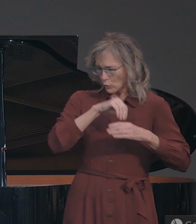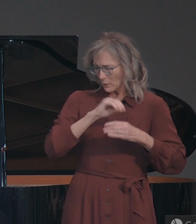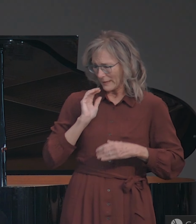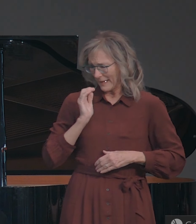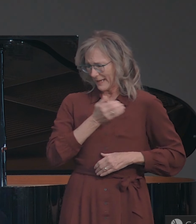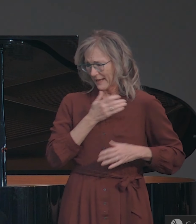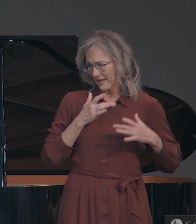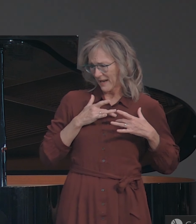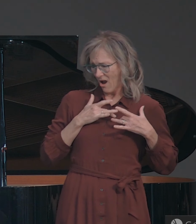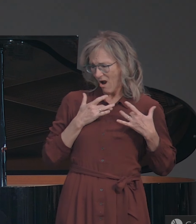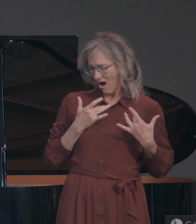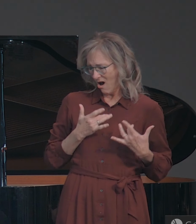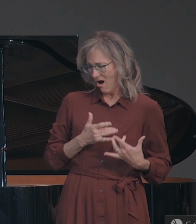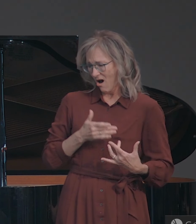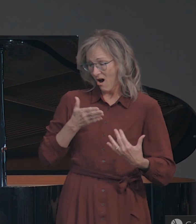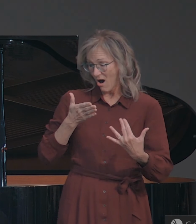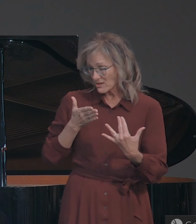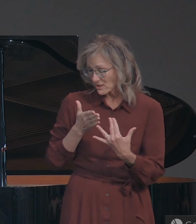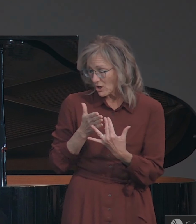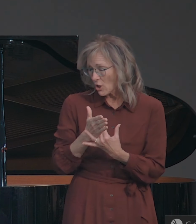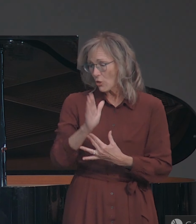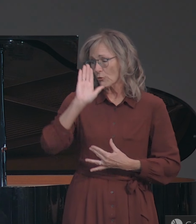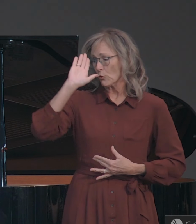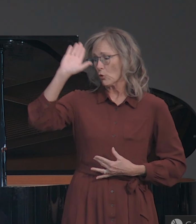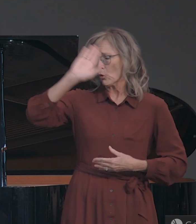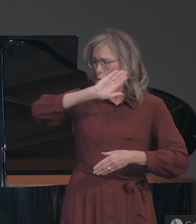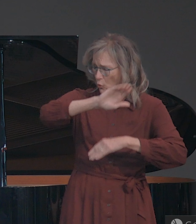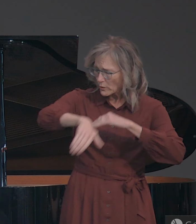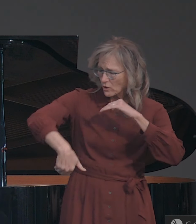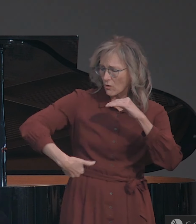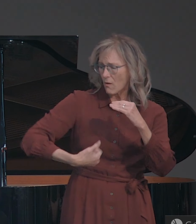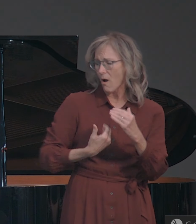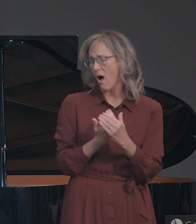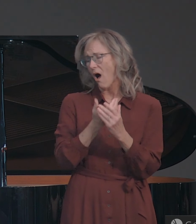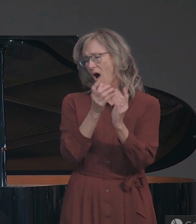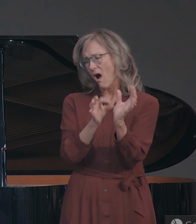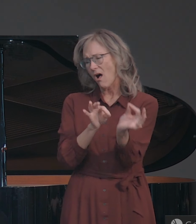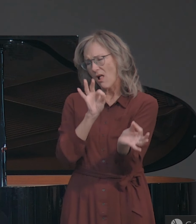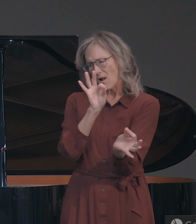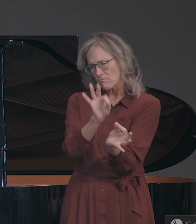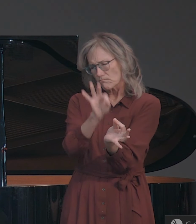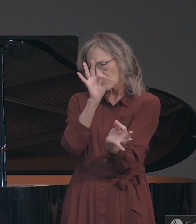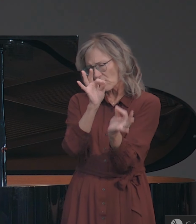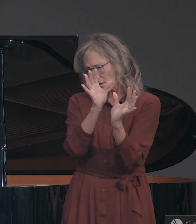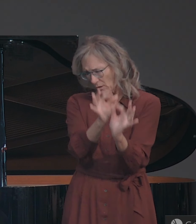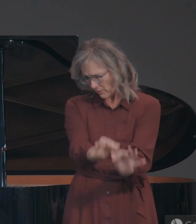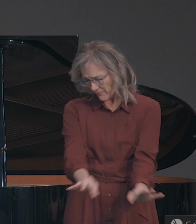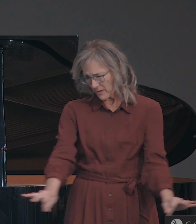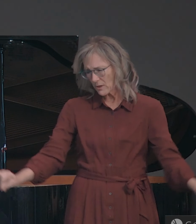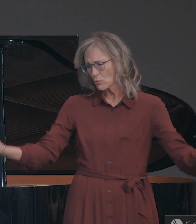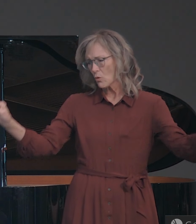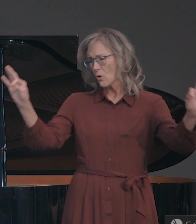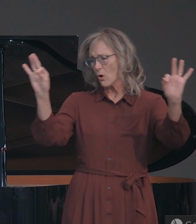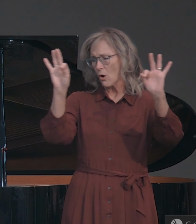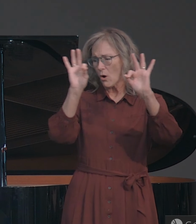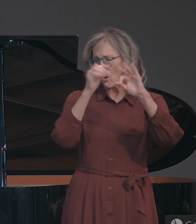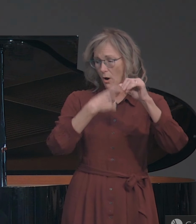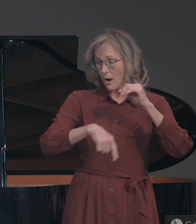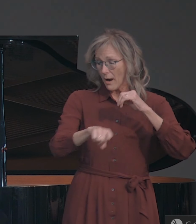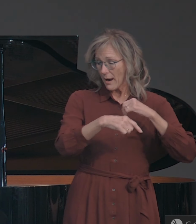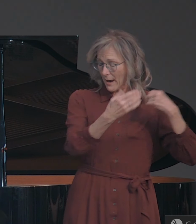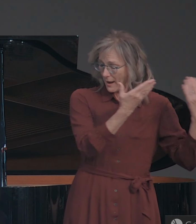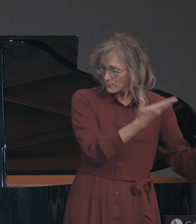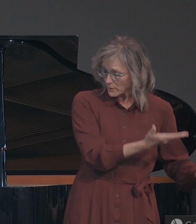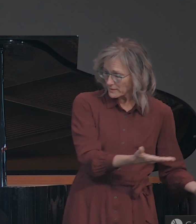all our hearts alone, by thine all sufficient